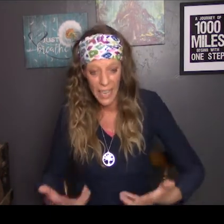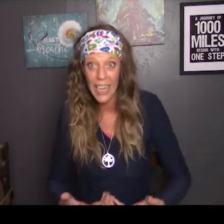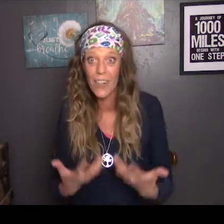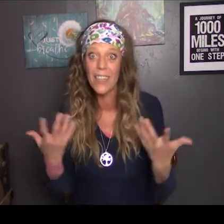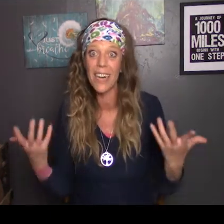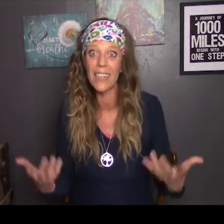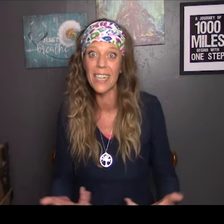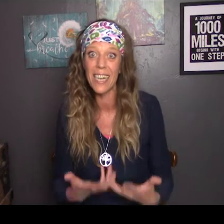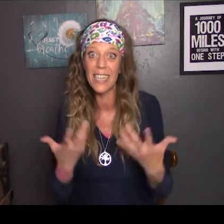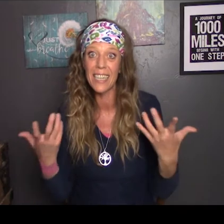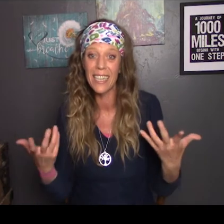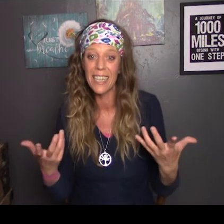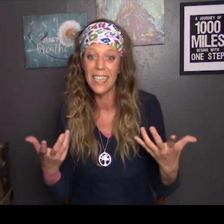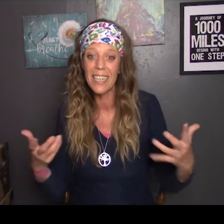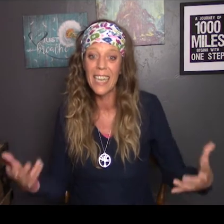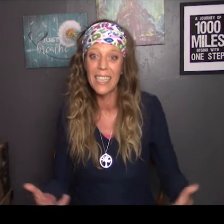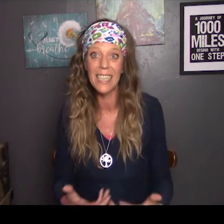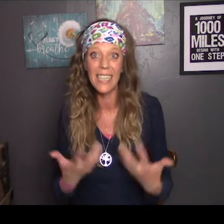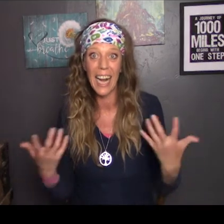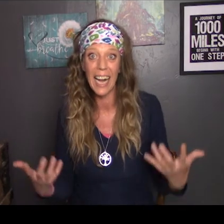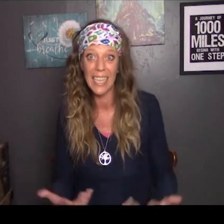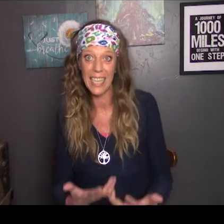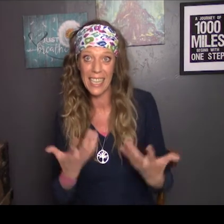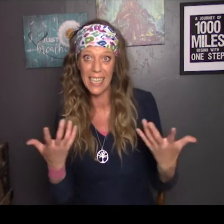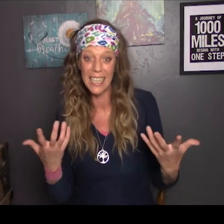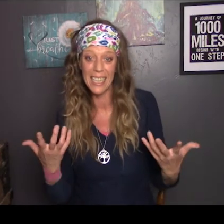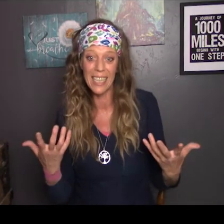you're tossing it. Salad.